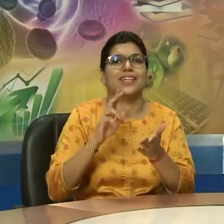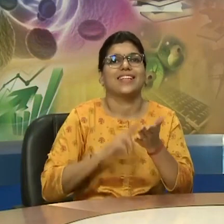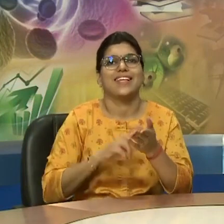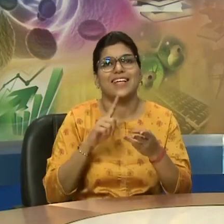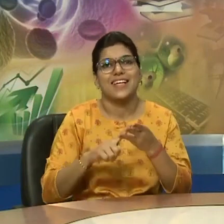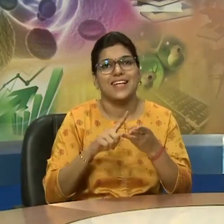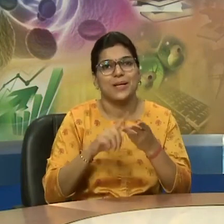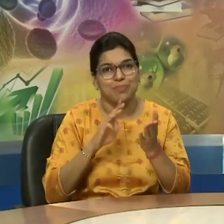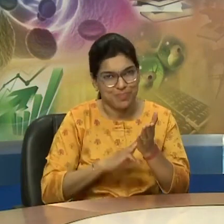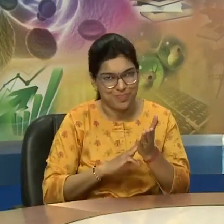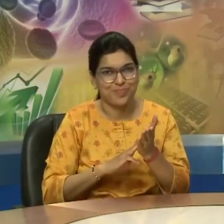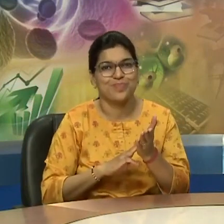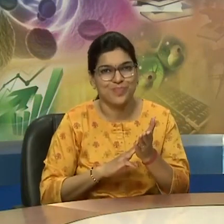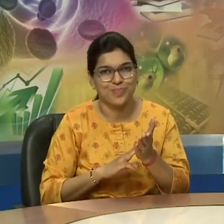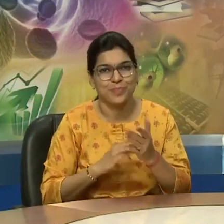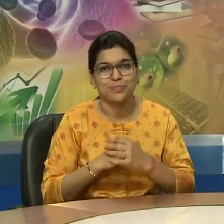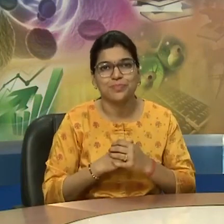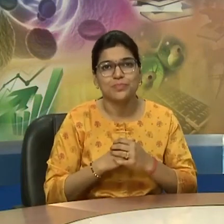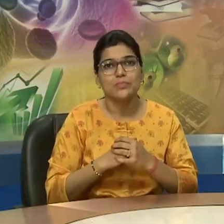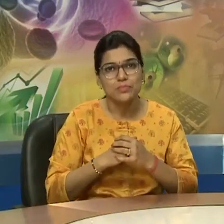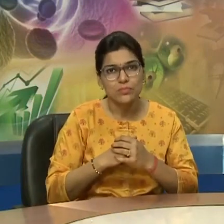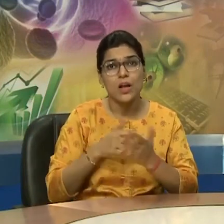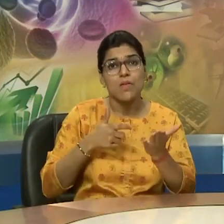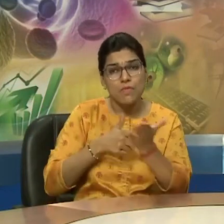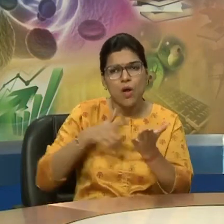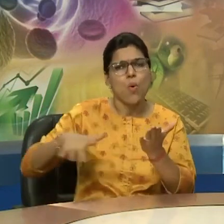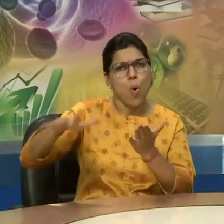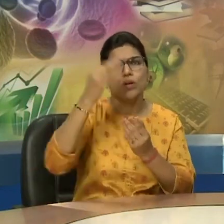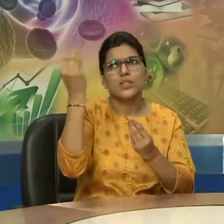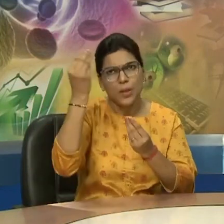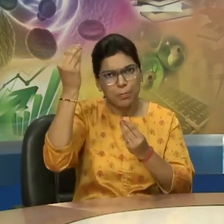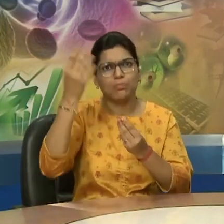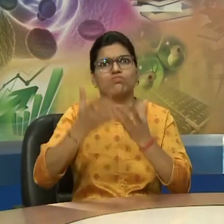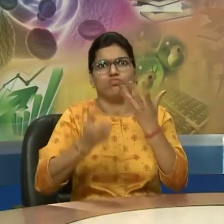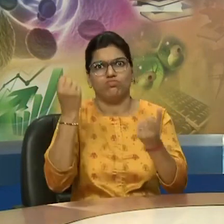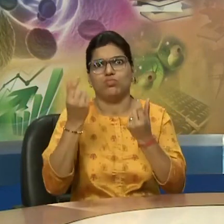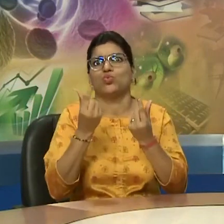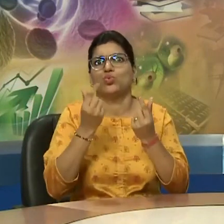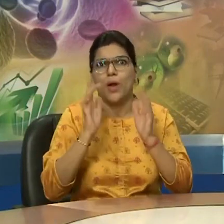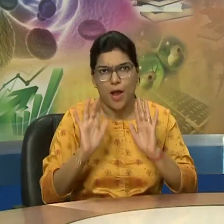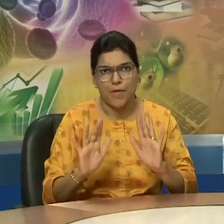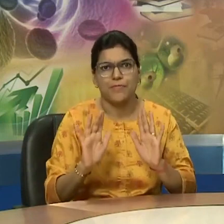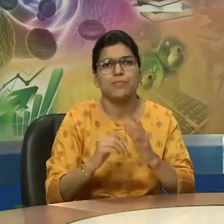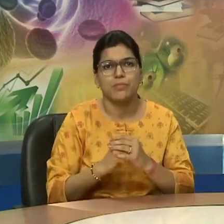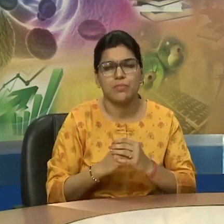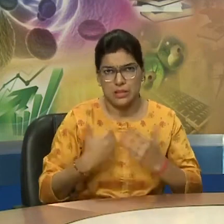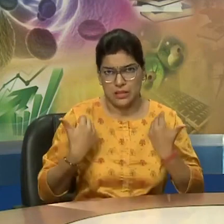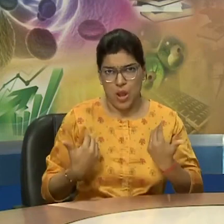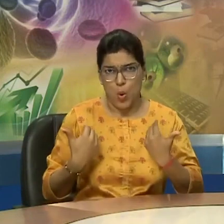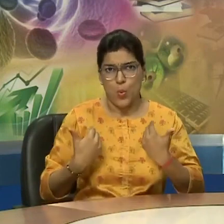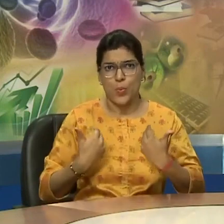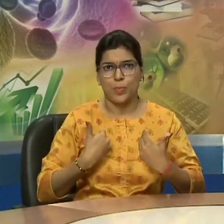villagers call the neem tree our